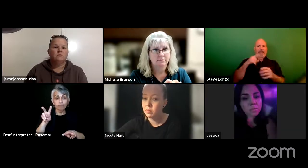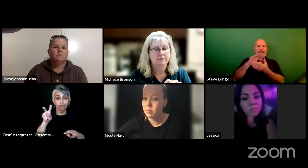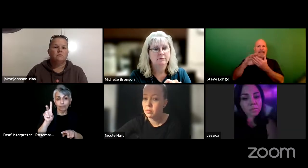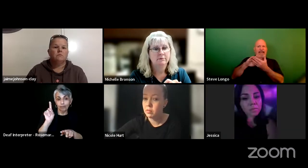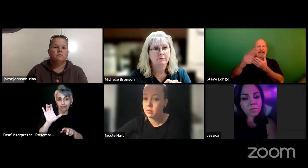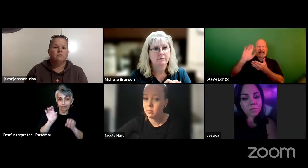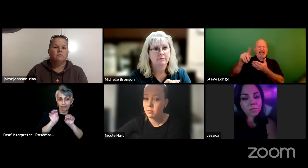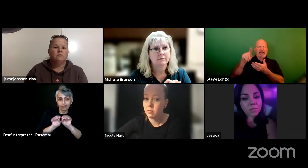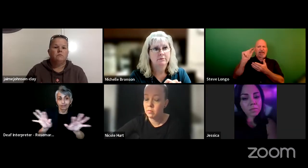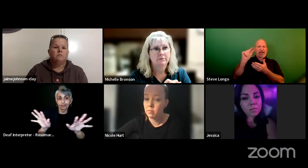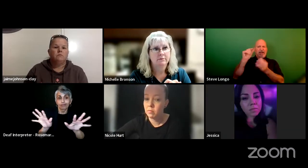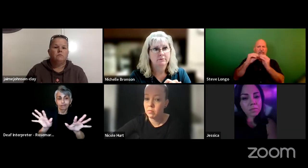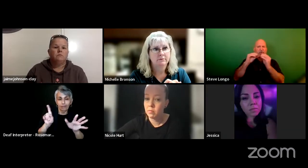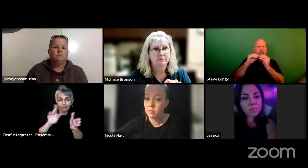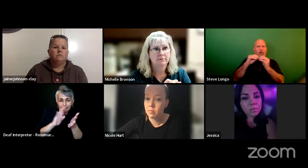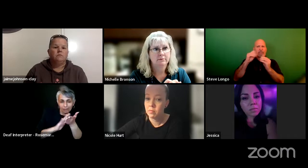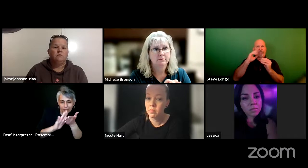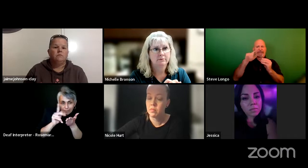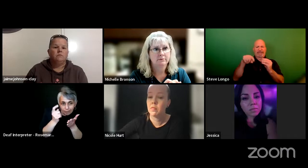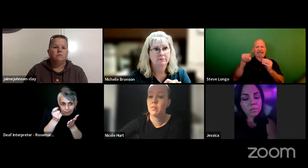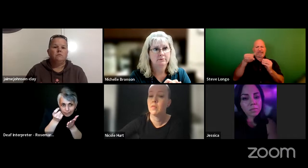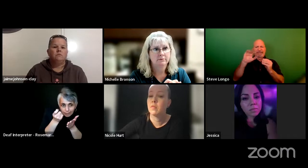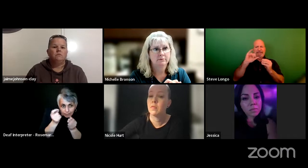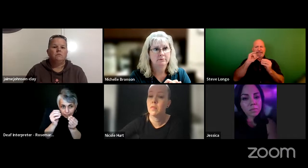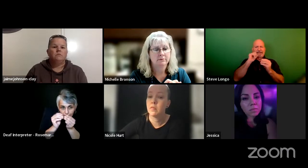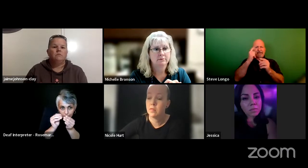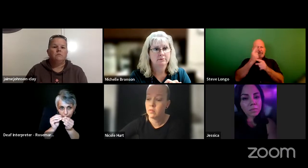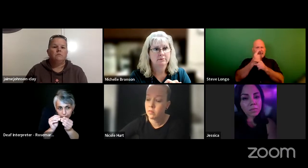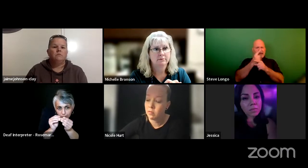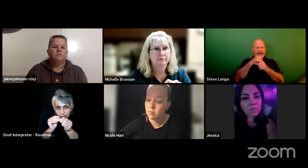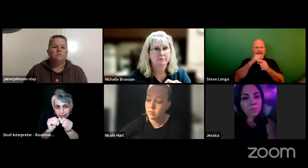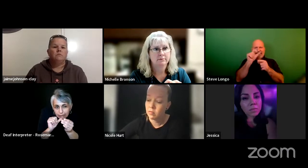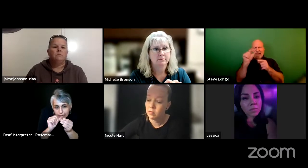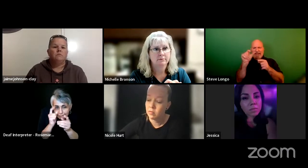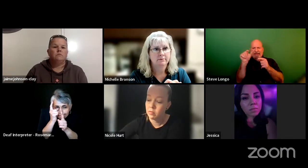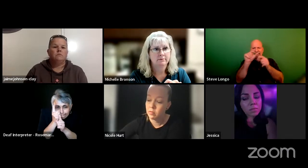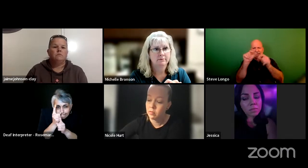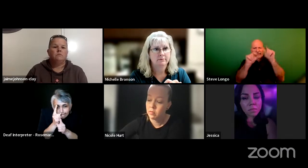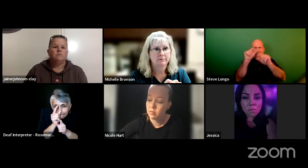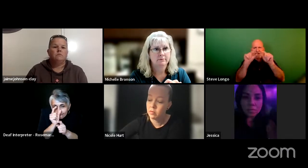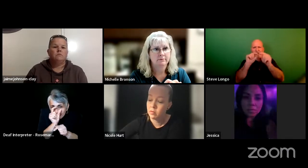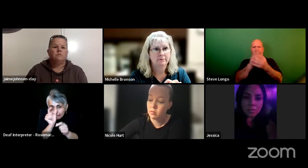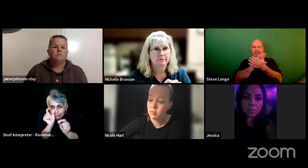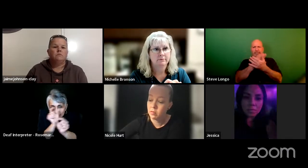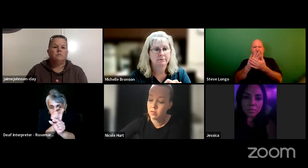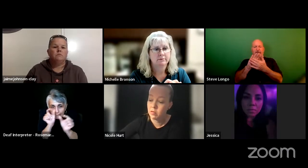approval that was reviewed as I sent that out in December after some cleanup work.